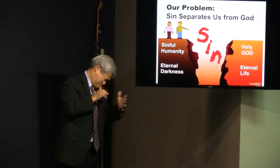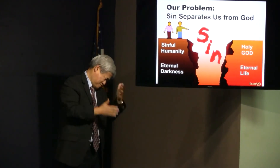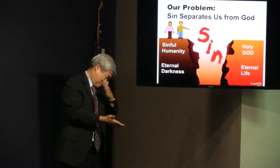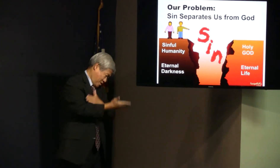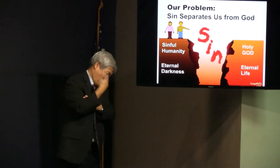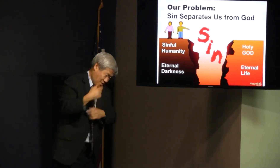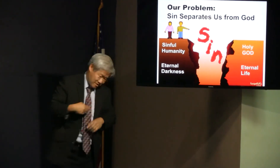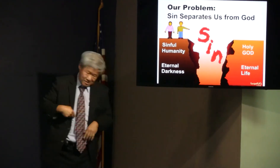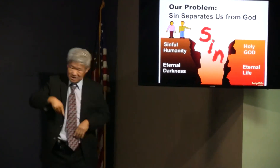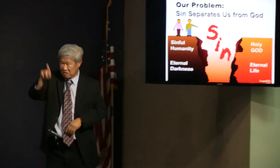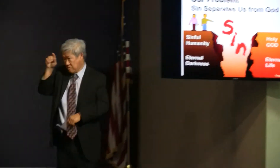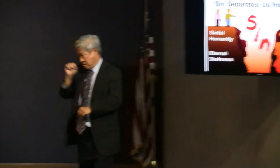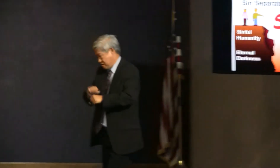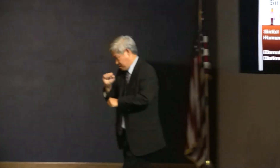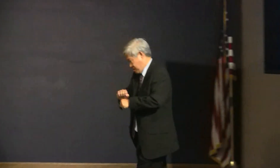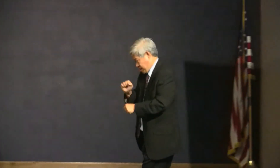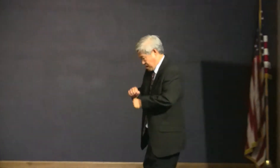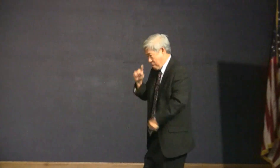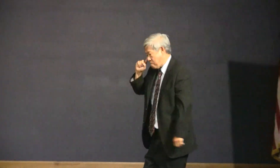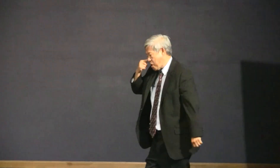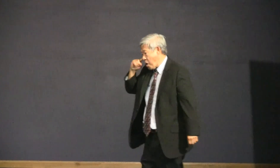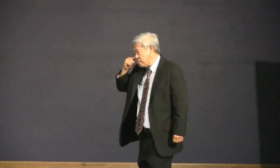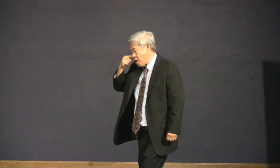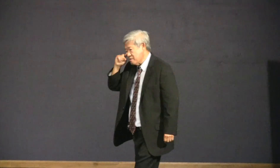They celebrate and then the next morning they've got to get up and go to work.